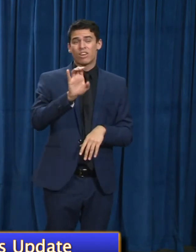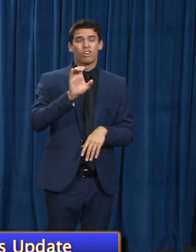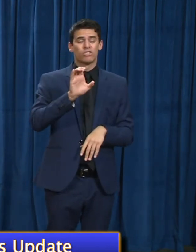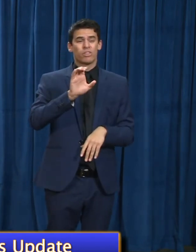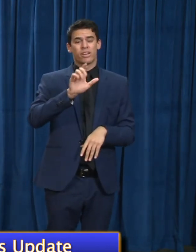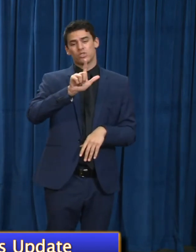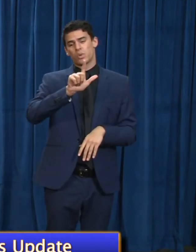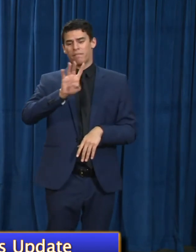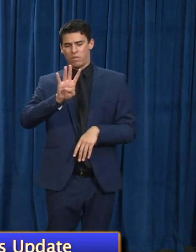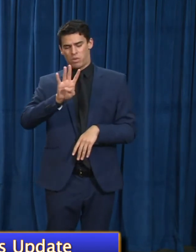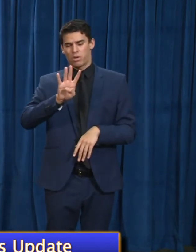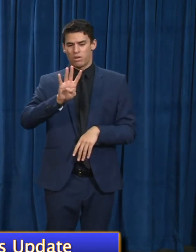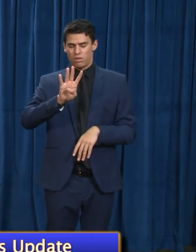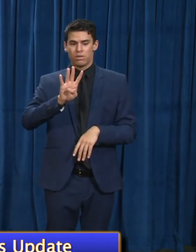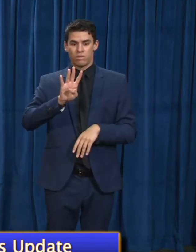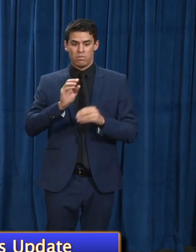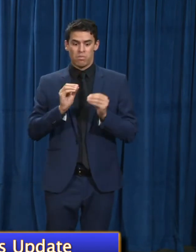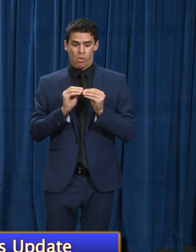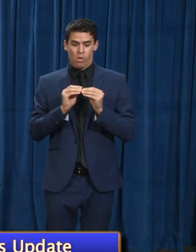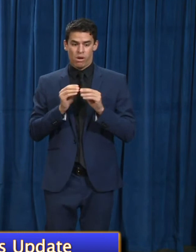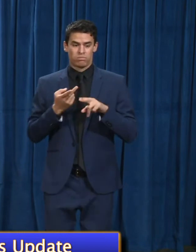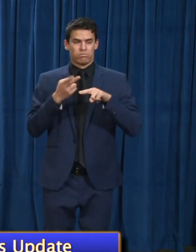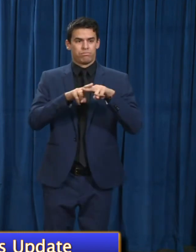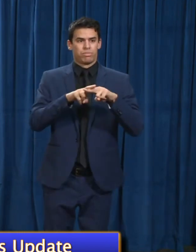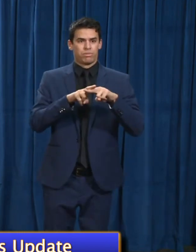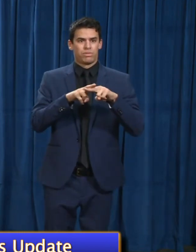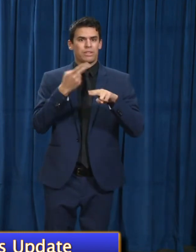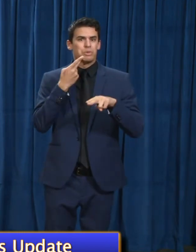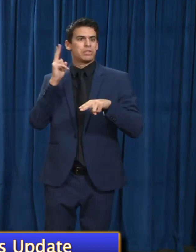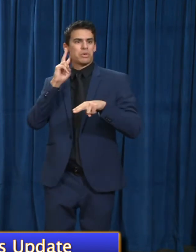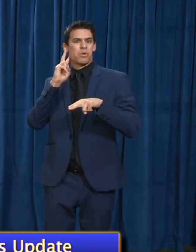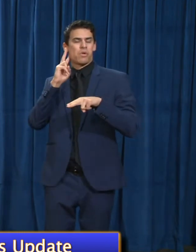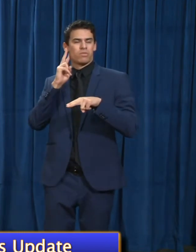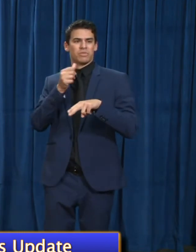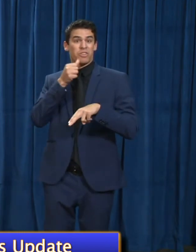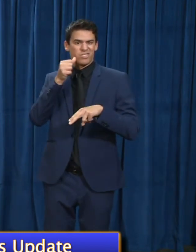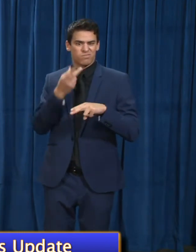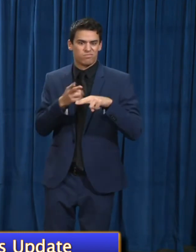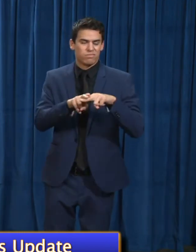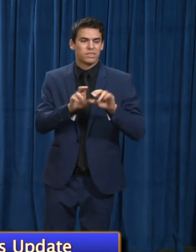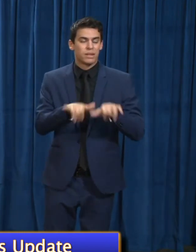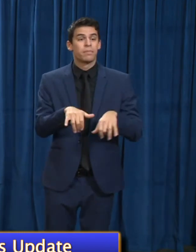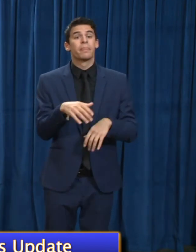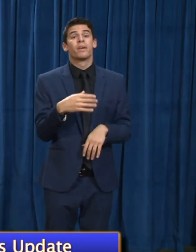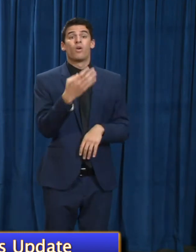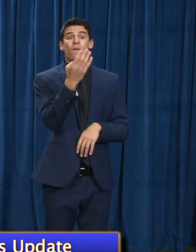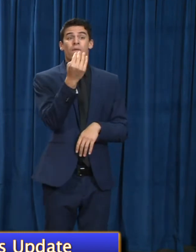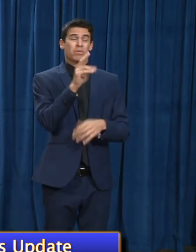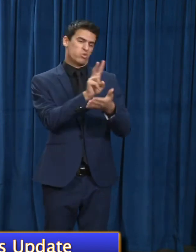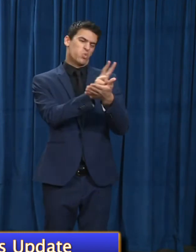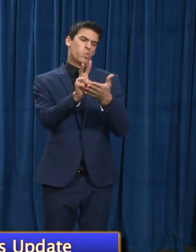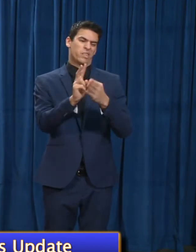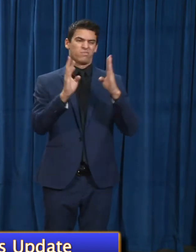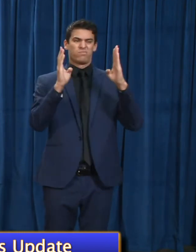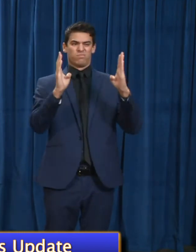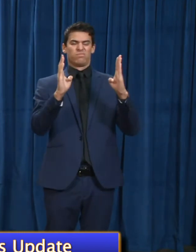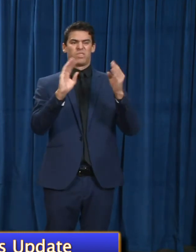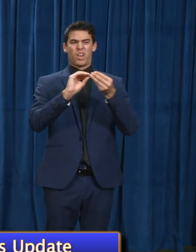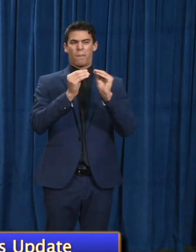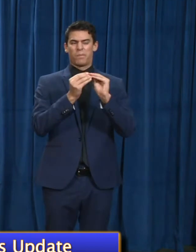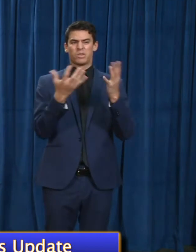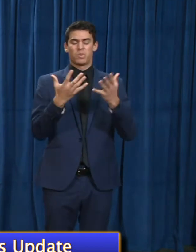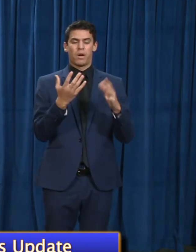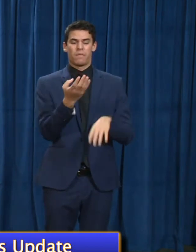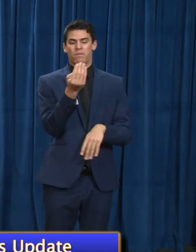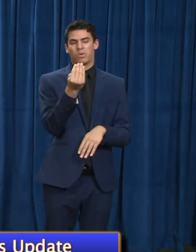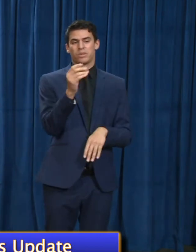cases higher than the day before. Our 14-day rolling average is